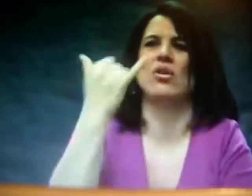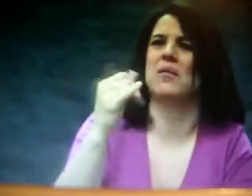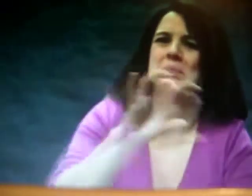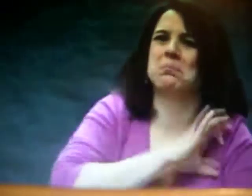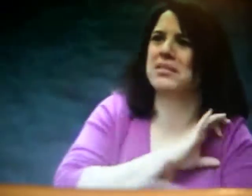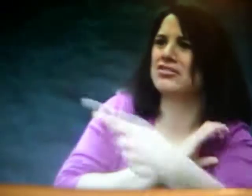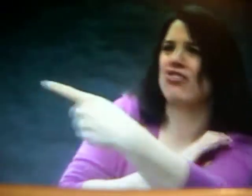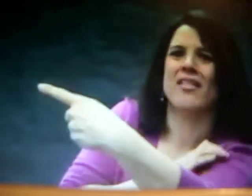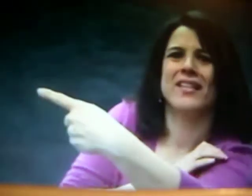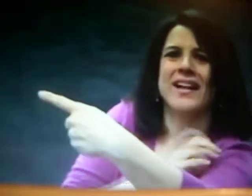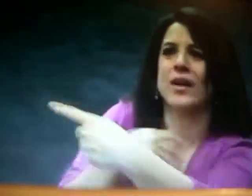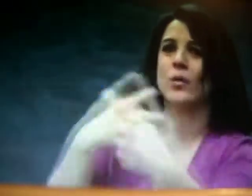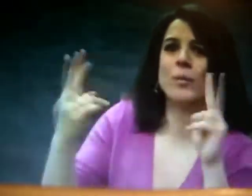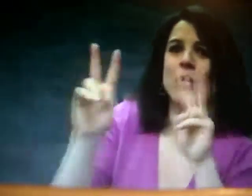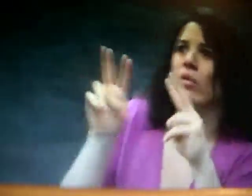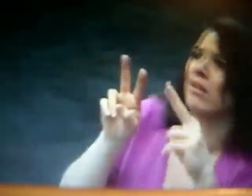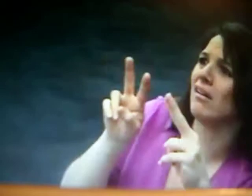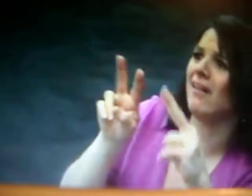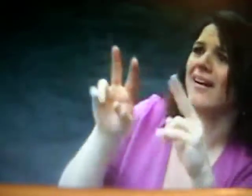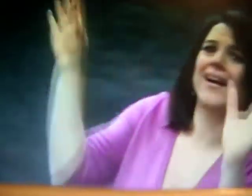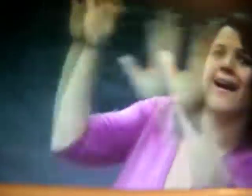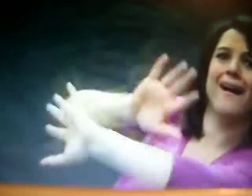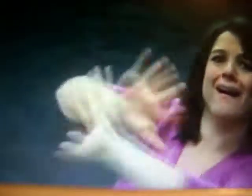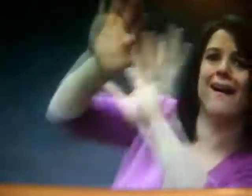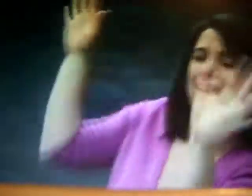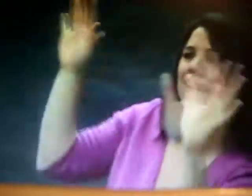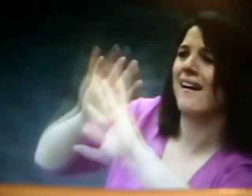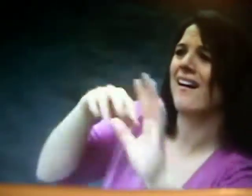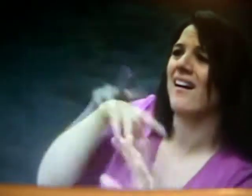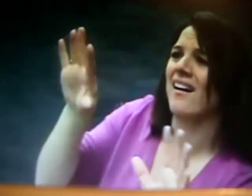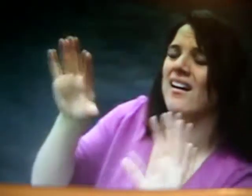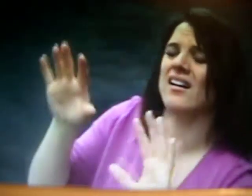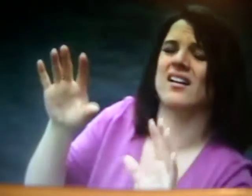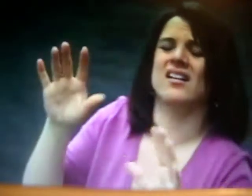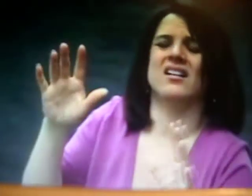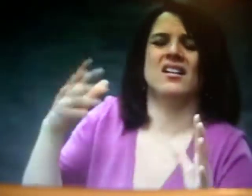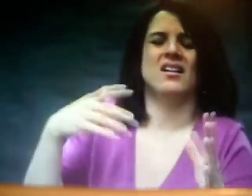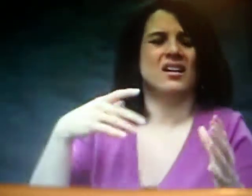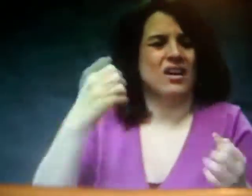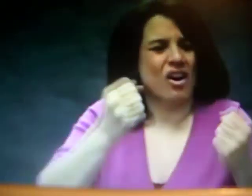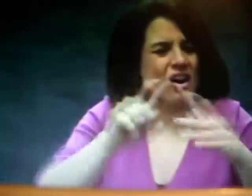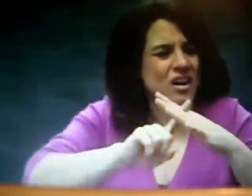I called 911. But it was a cop right there, and I was trying to wave them down.